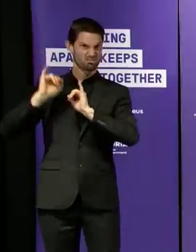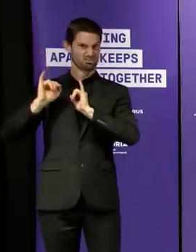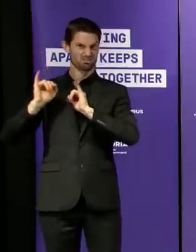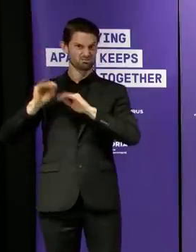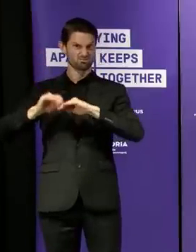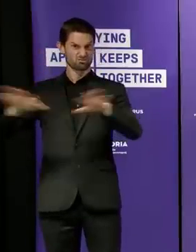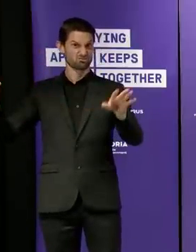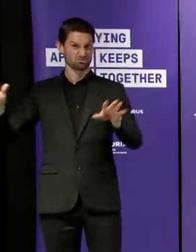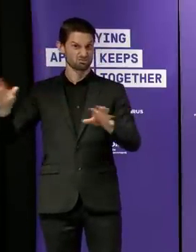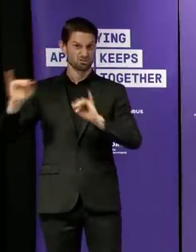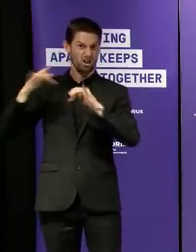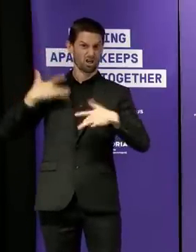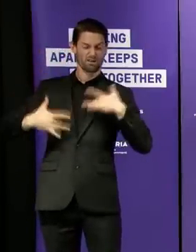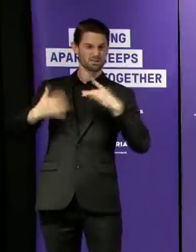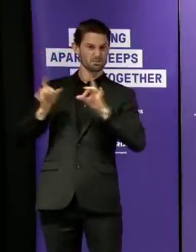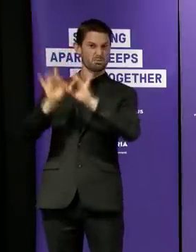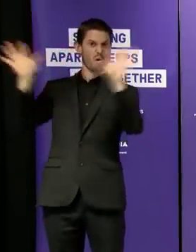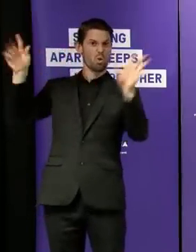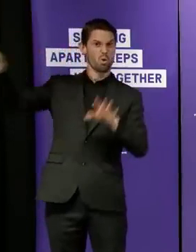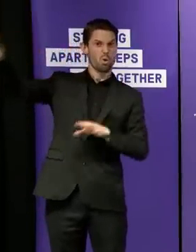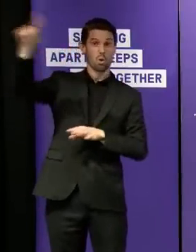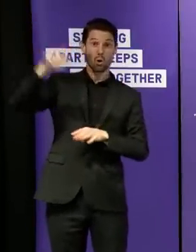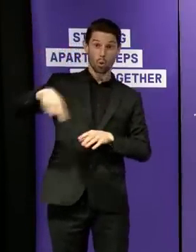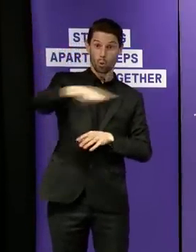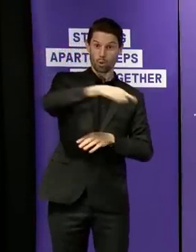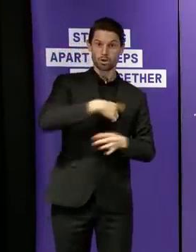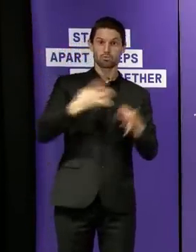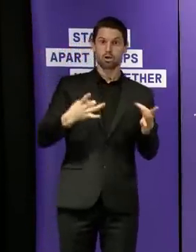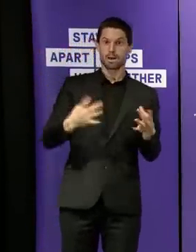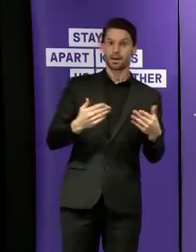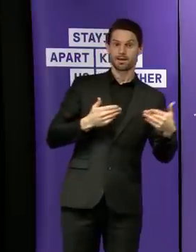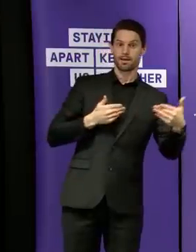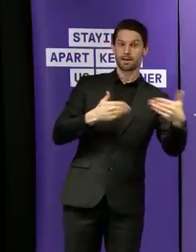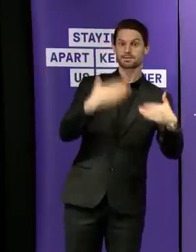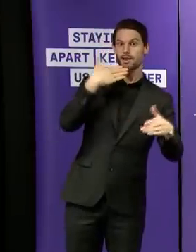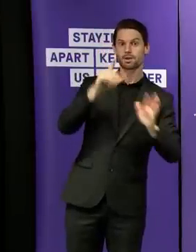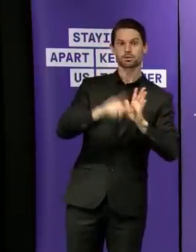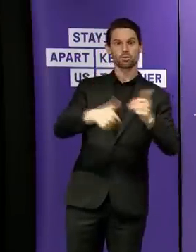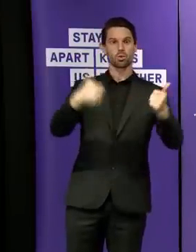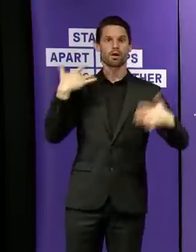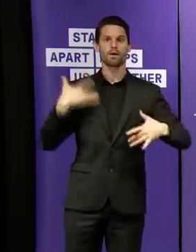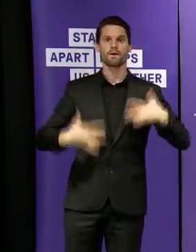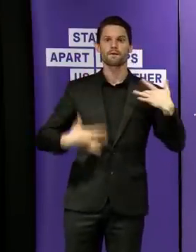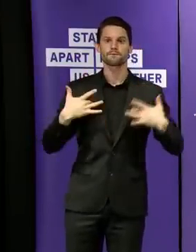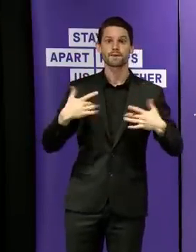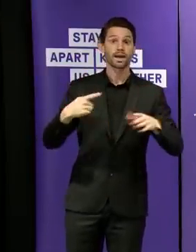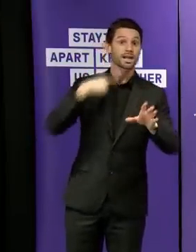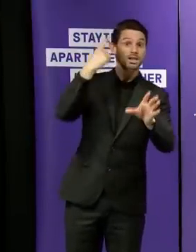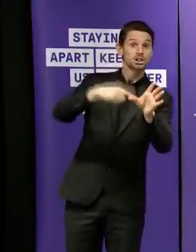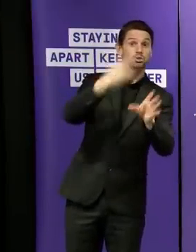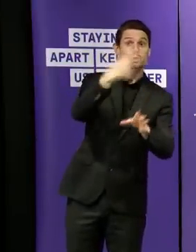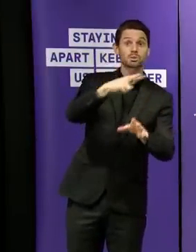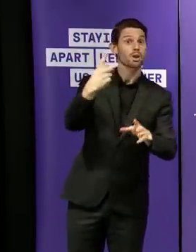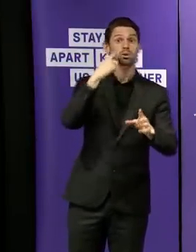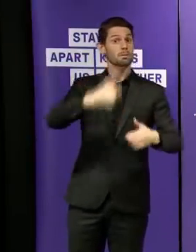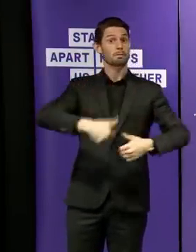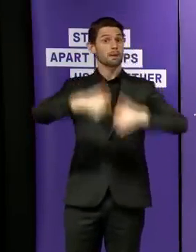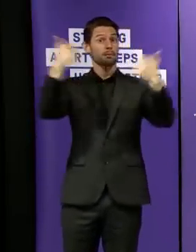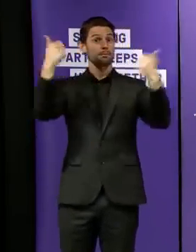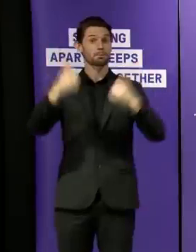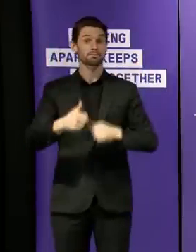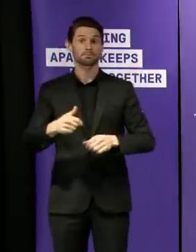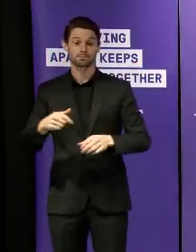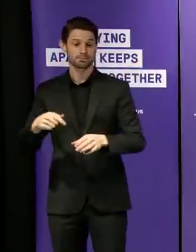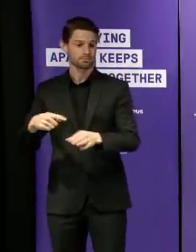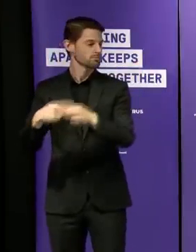a COVID-safe summer and a COVID normal 2021. And I think that's a deeply impressive thing. Back to